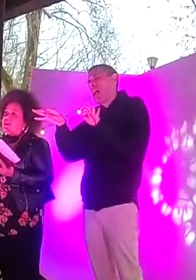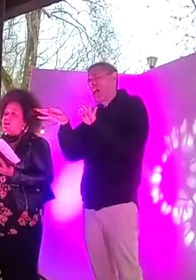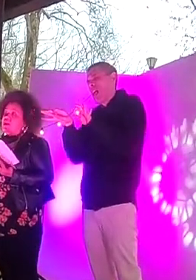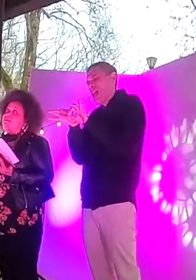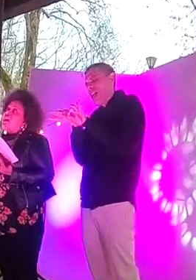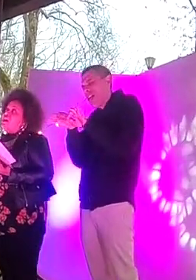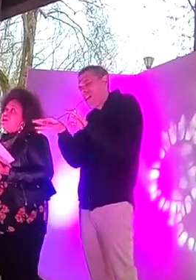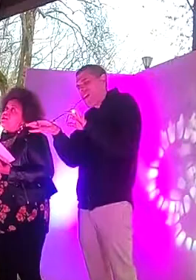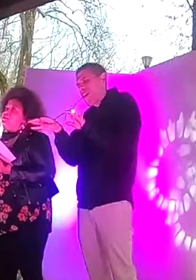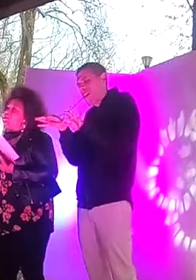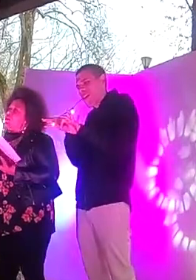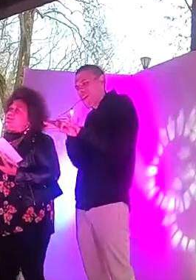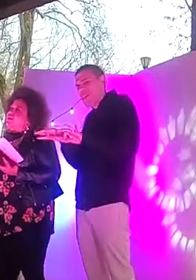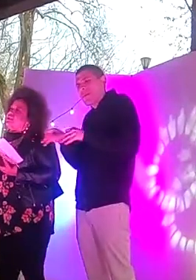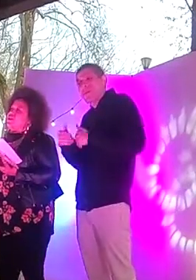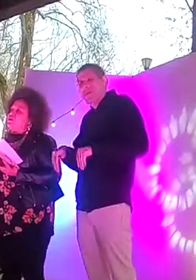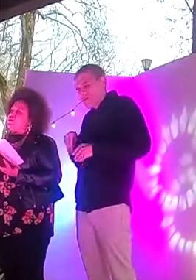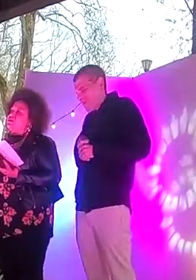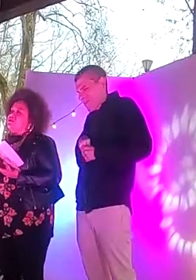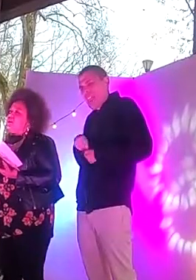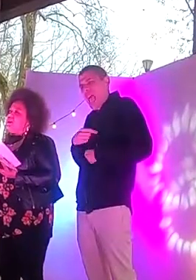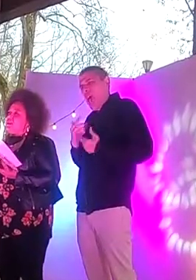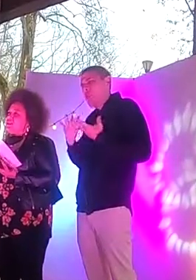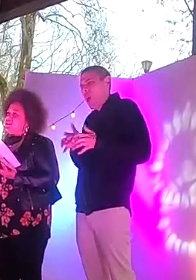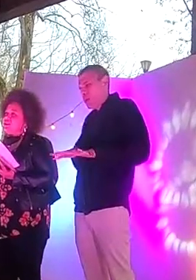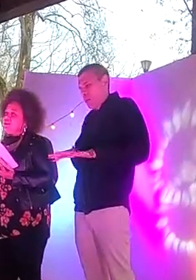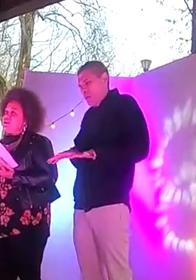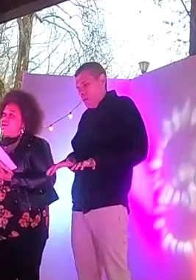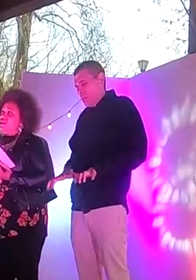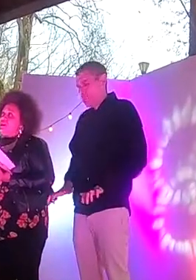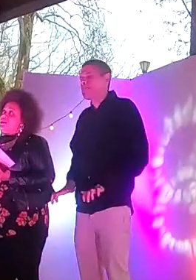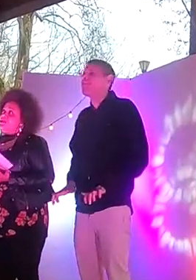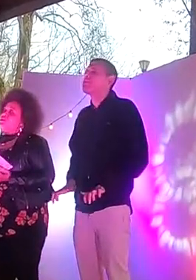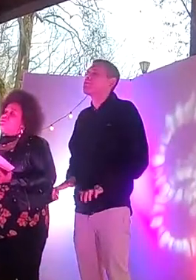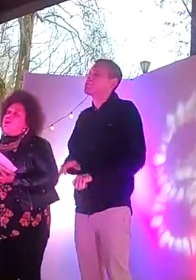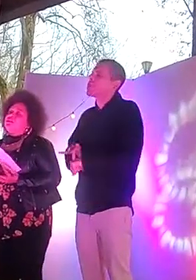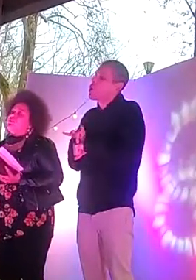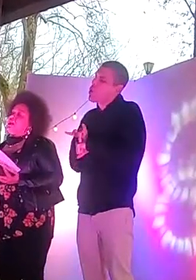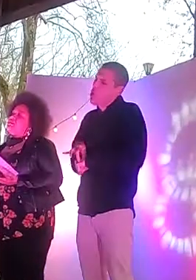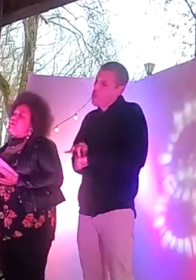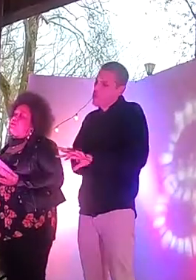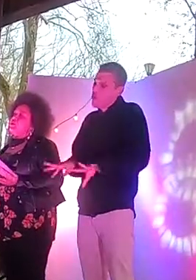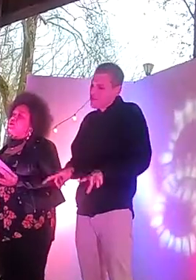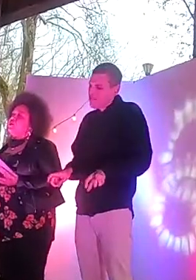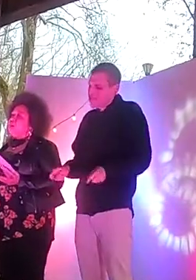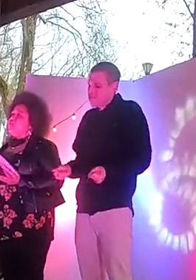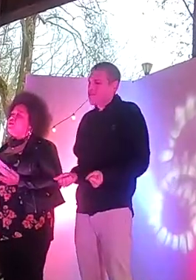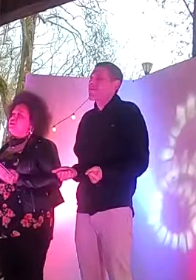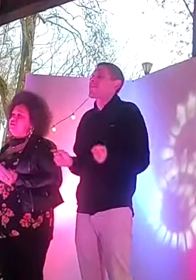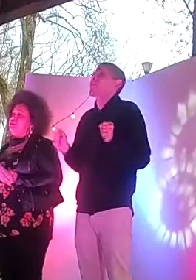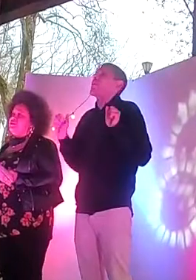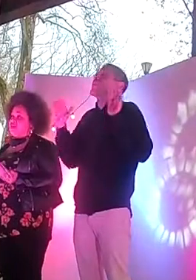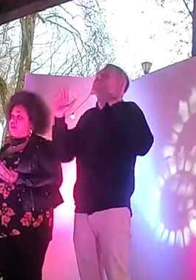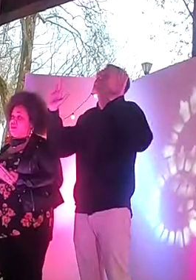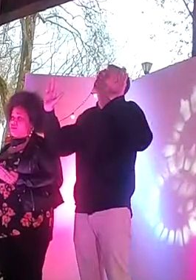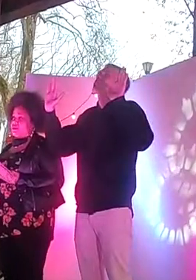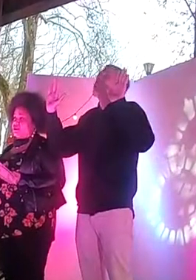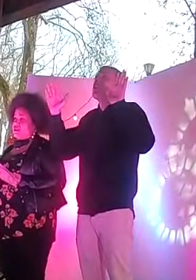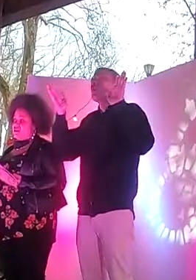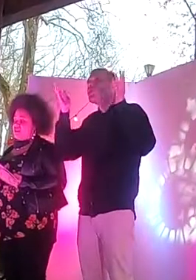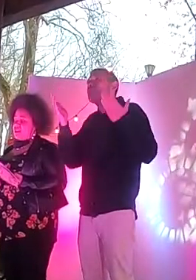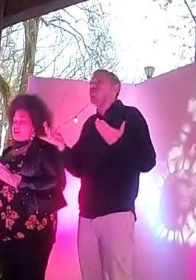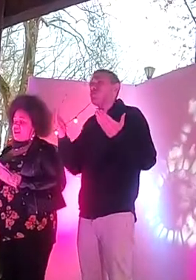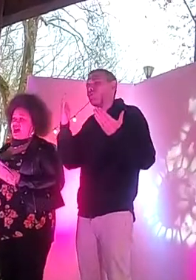you my urge to press my toes into the earth, surrender myself to the one who knew me